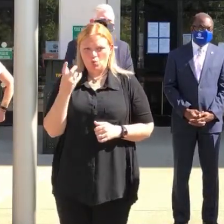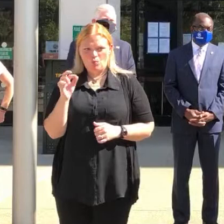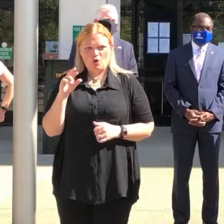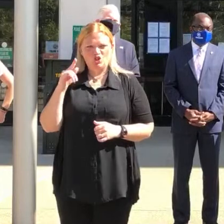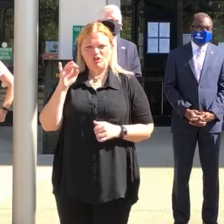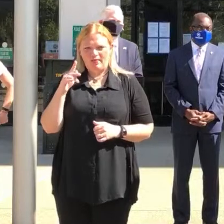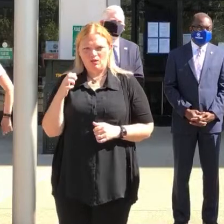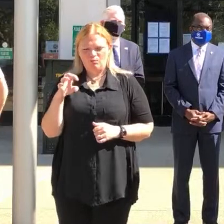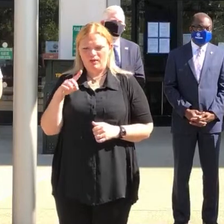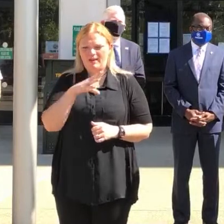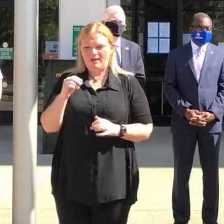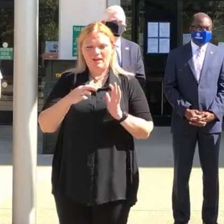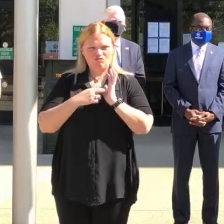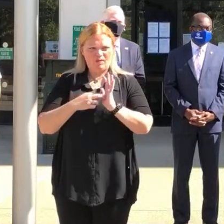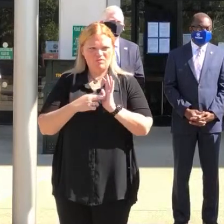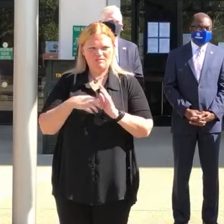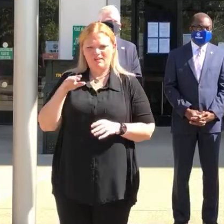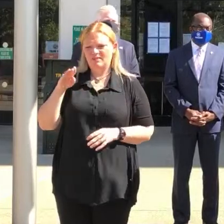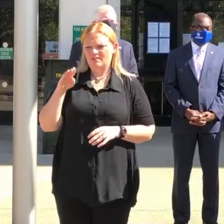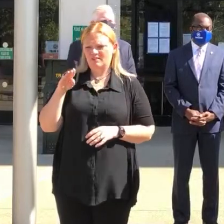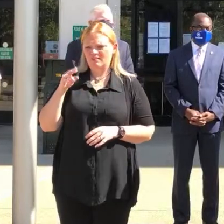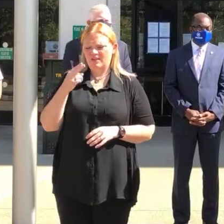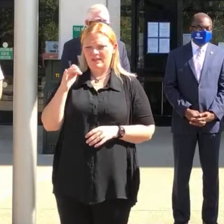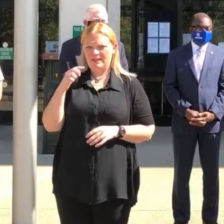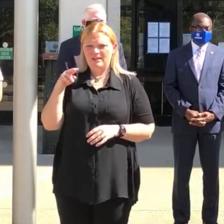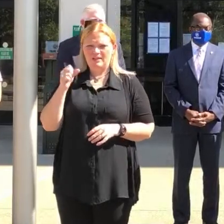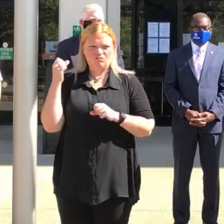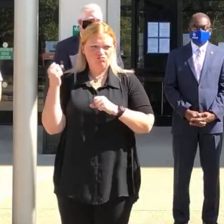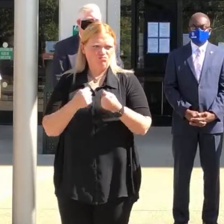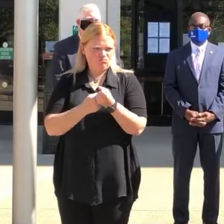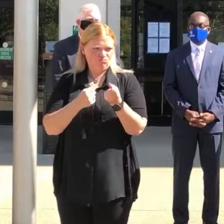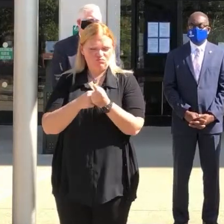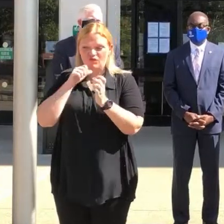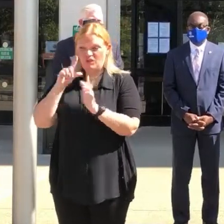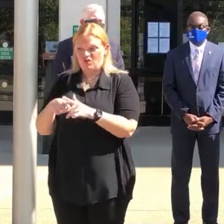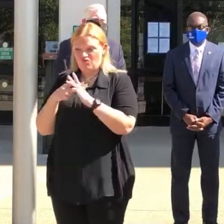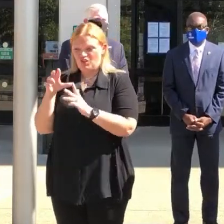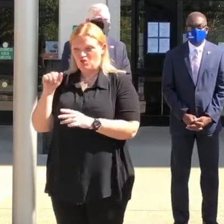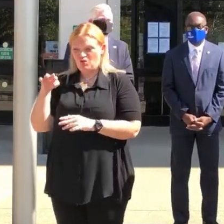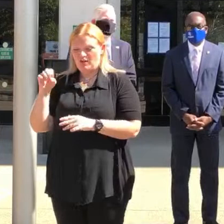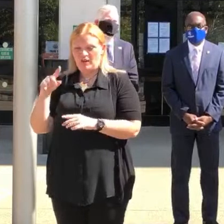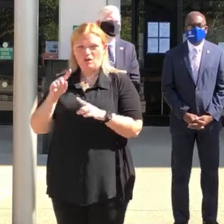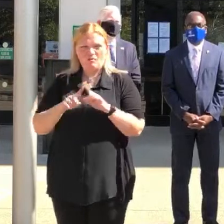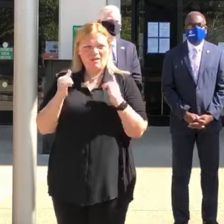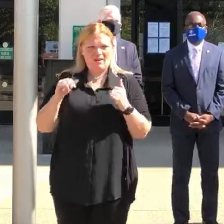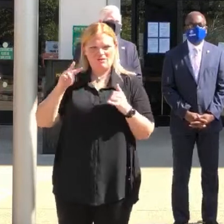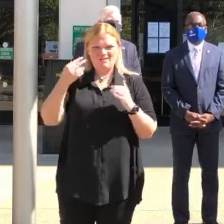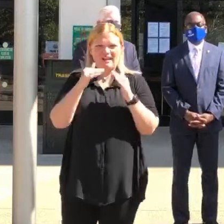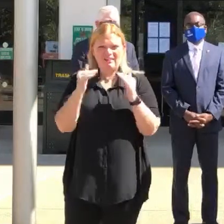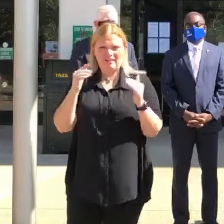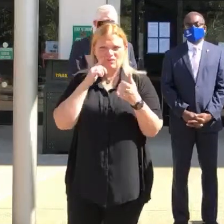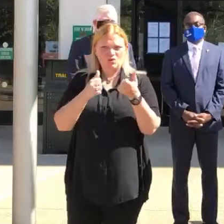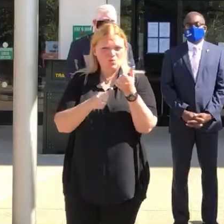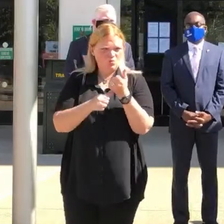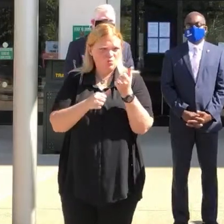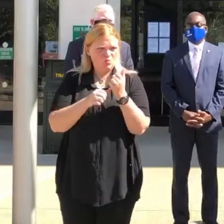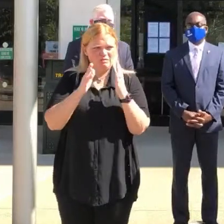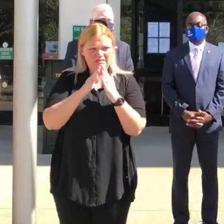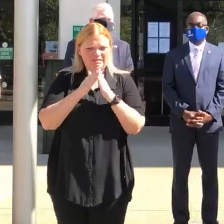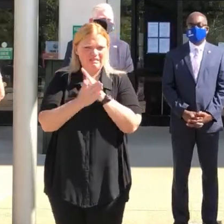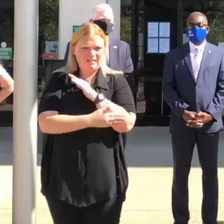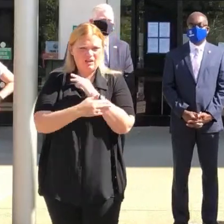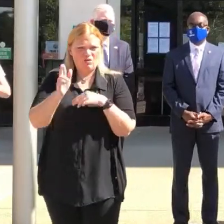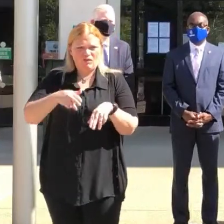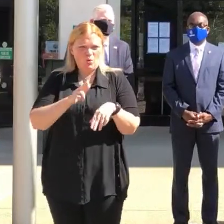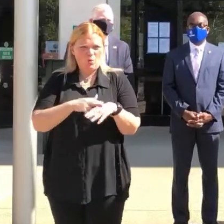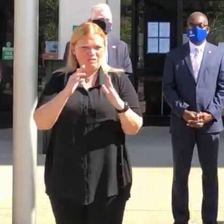local representative, Brian Higgins, who's been a strong supporter of not only the original CARES Act, but the second level to assist both cities, counties, of course, as